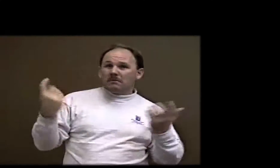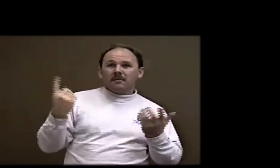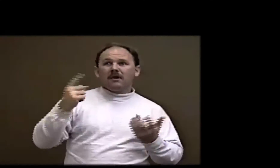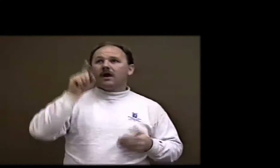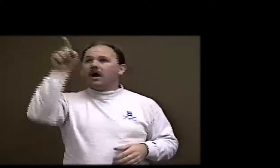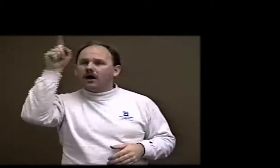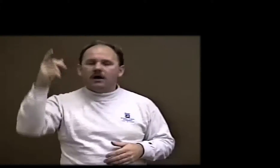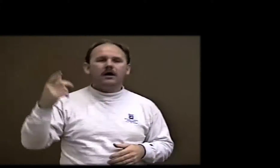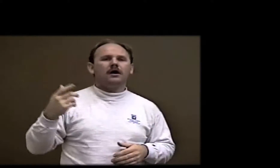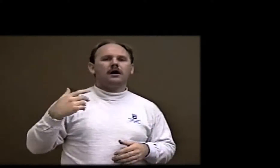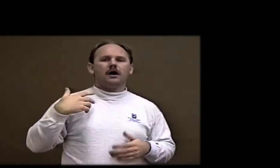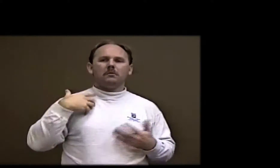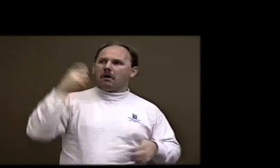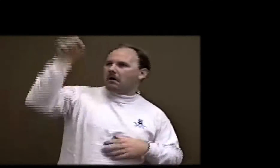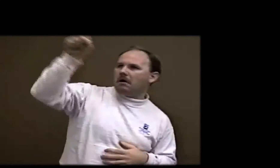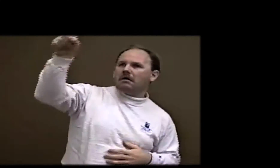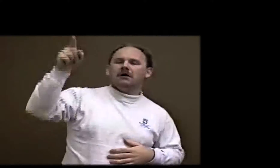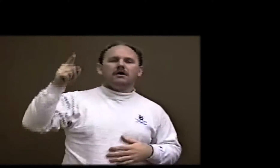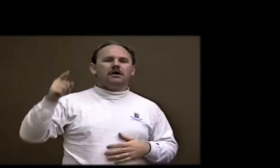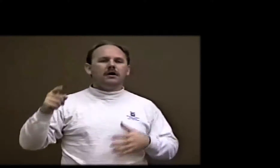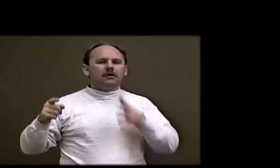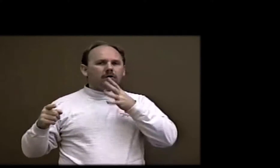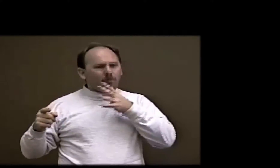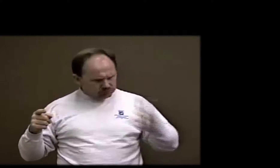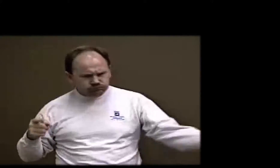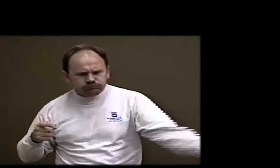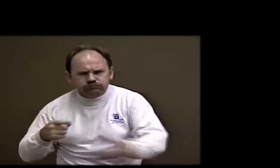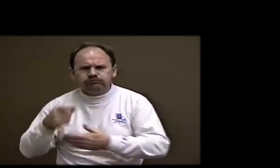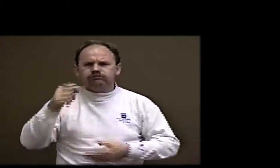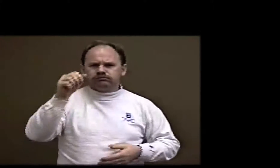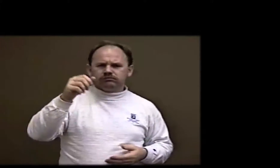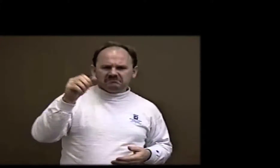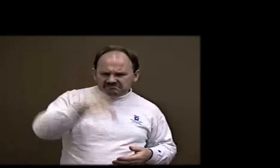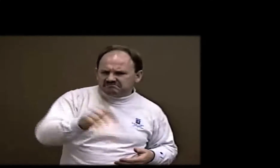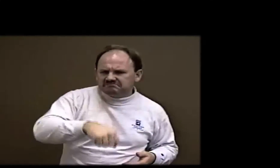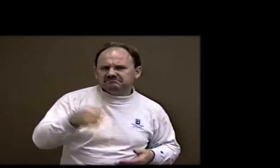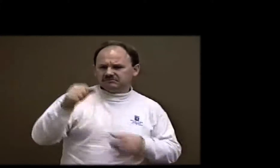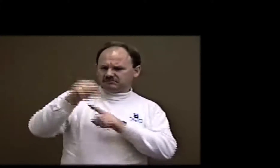When I wanted something, my mom would tell me yes. Later, I went to